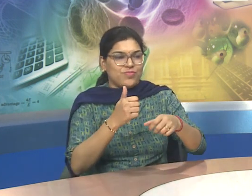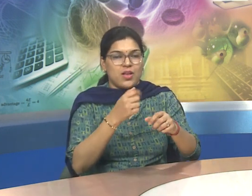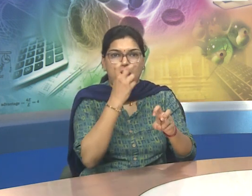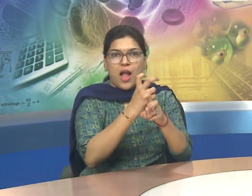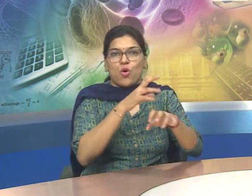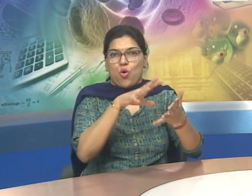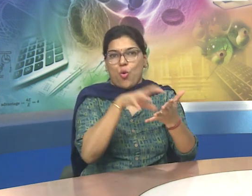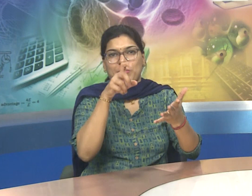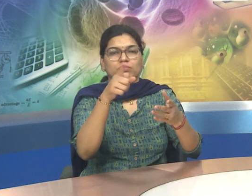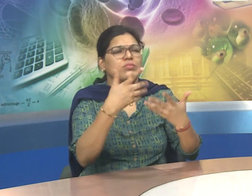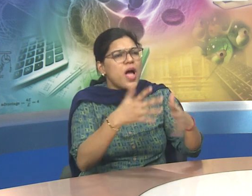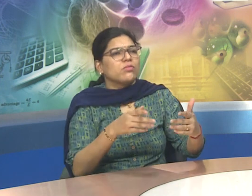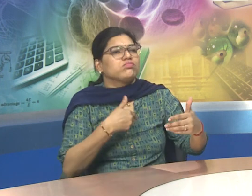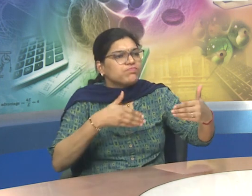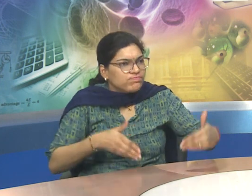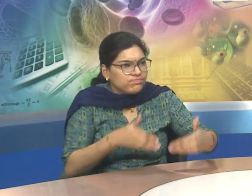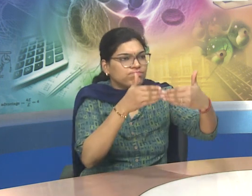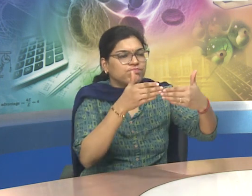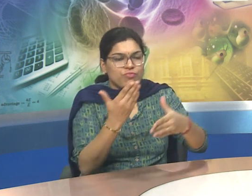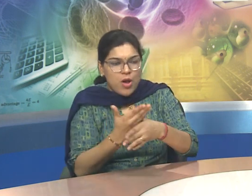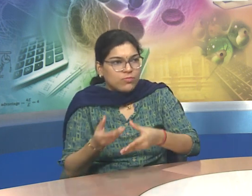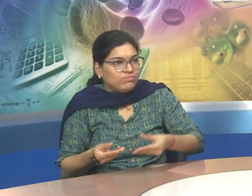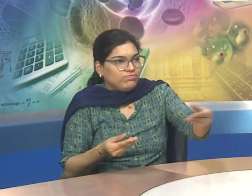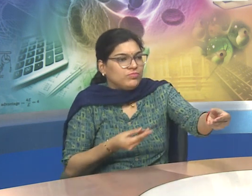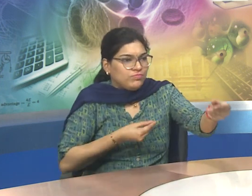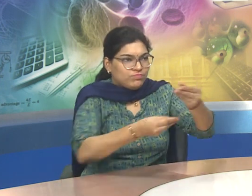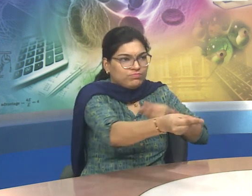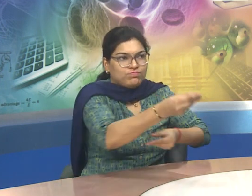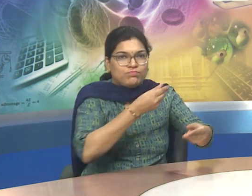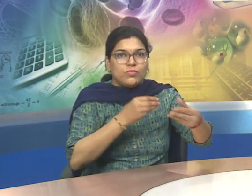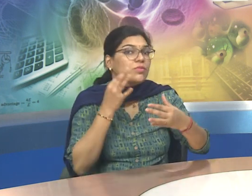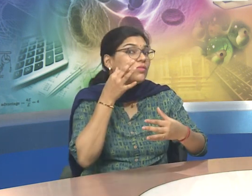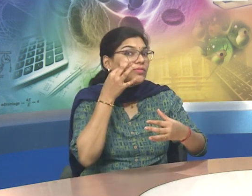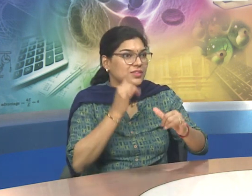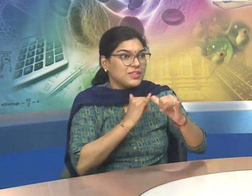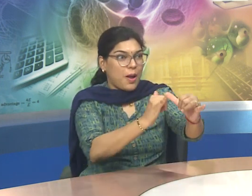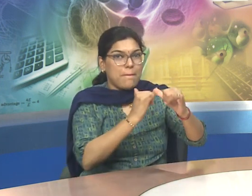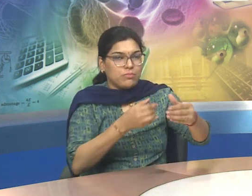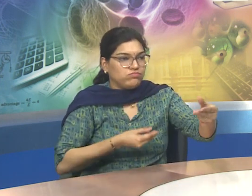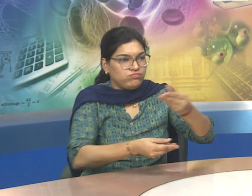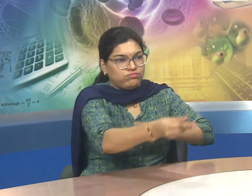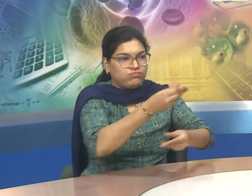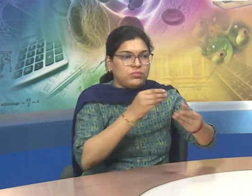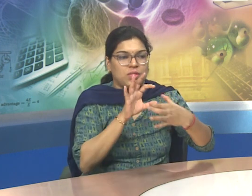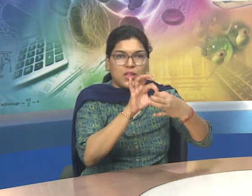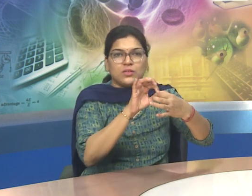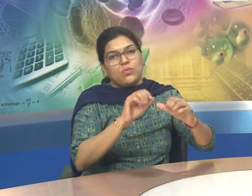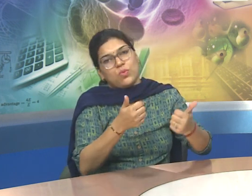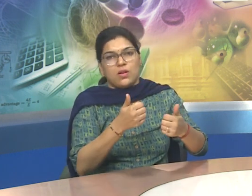in the hard copy content which we can physically see, physically